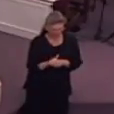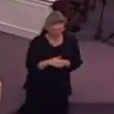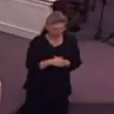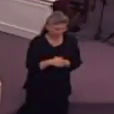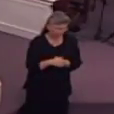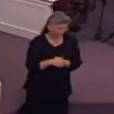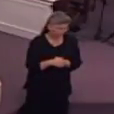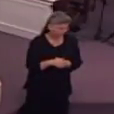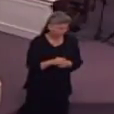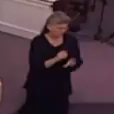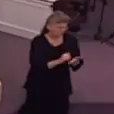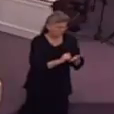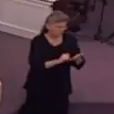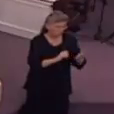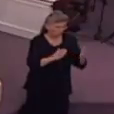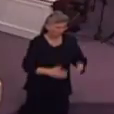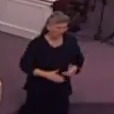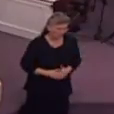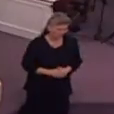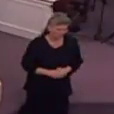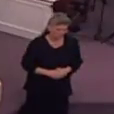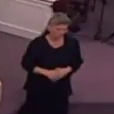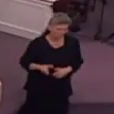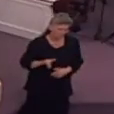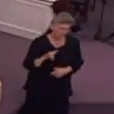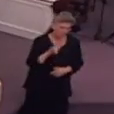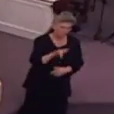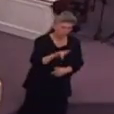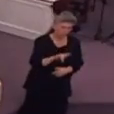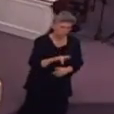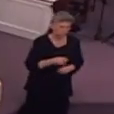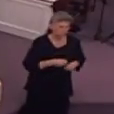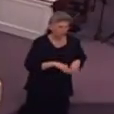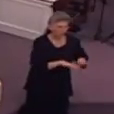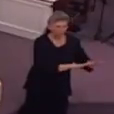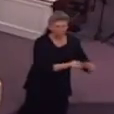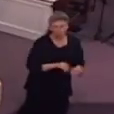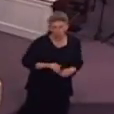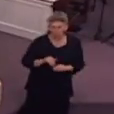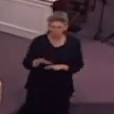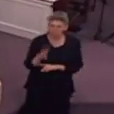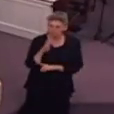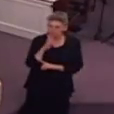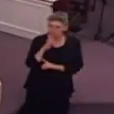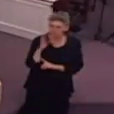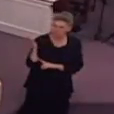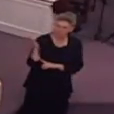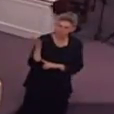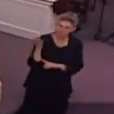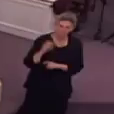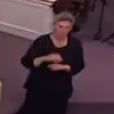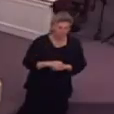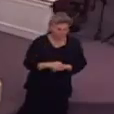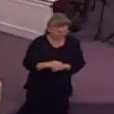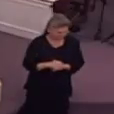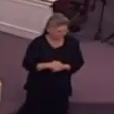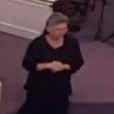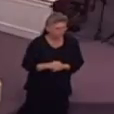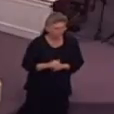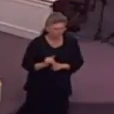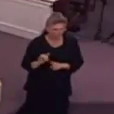He was a journalist, and he flew to Honolulu for speaking engagement. He was